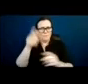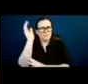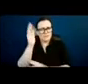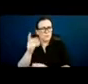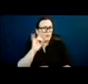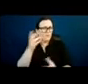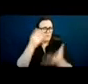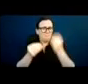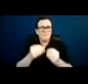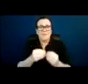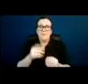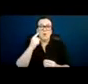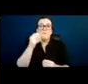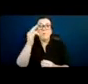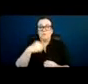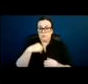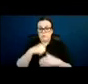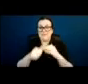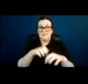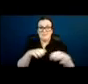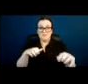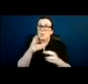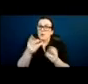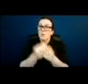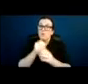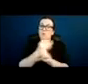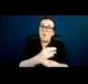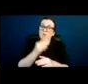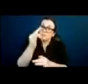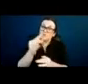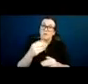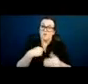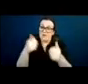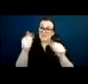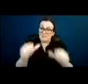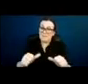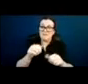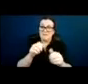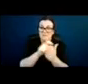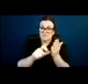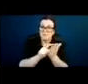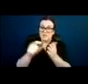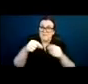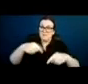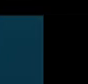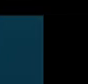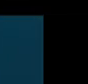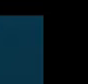conference and working with you all in the future to implement Article 12 here in Ireland. Thank you.